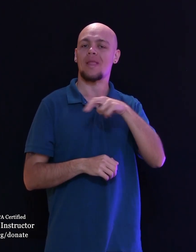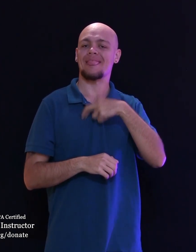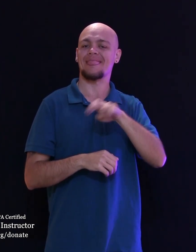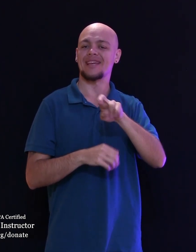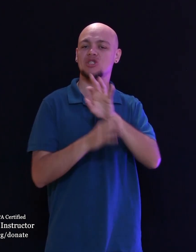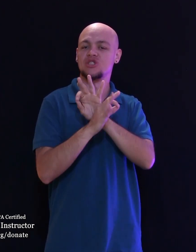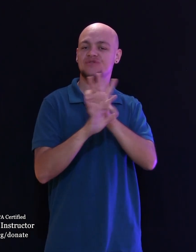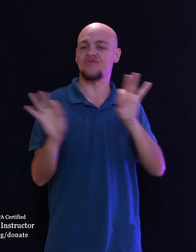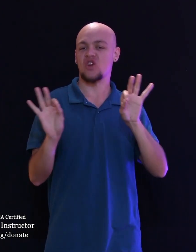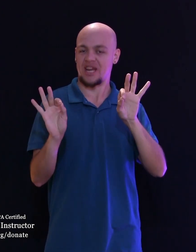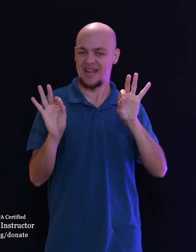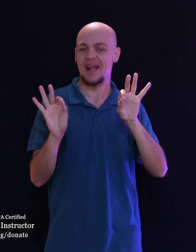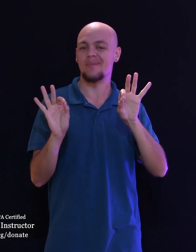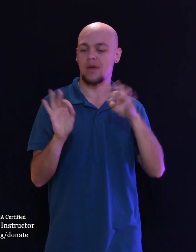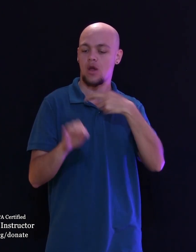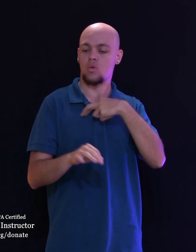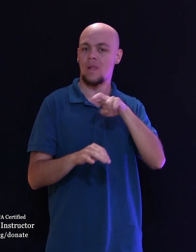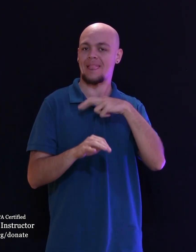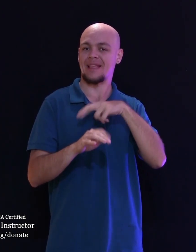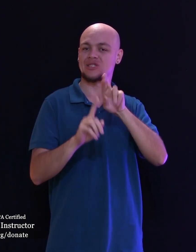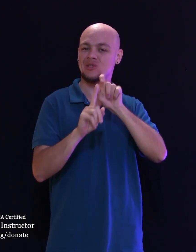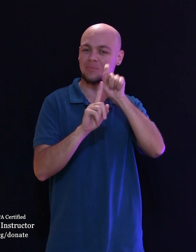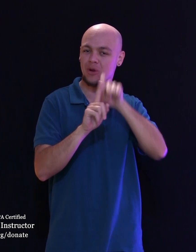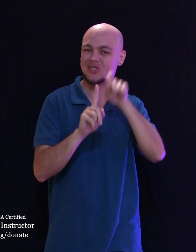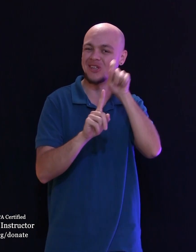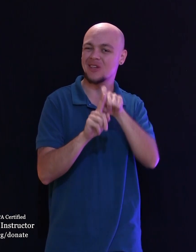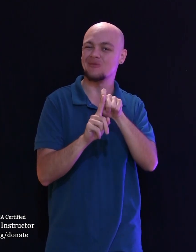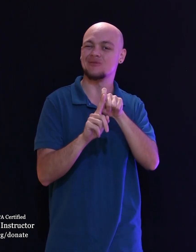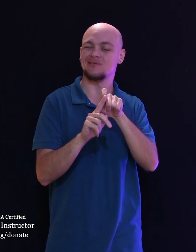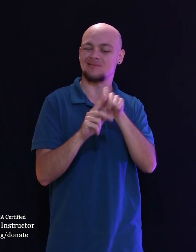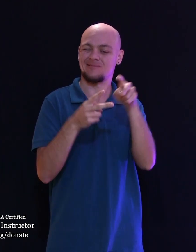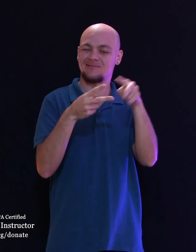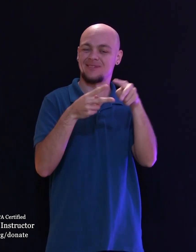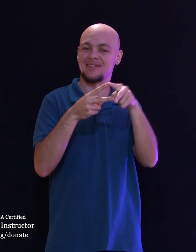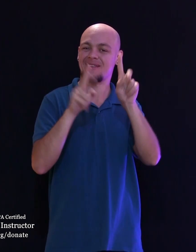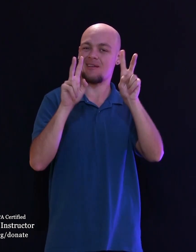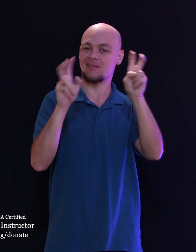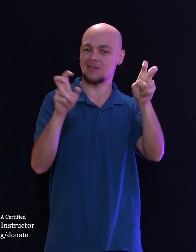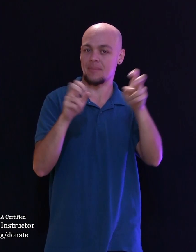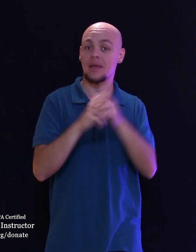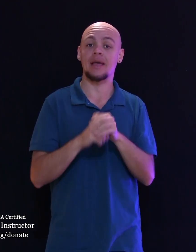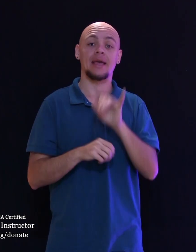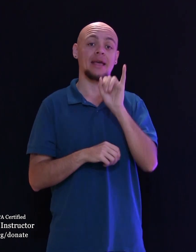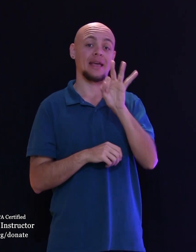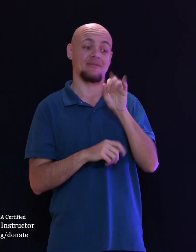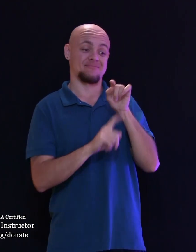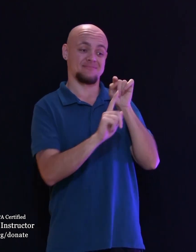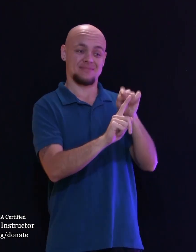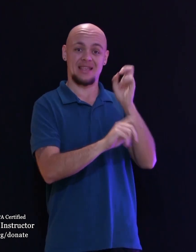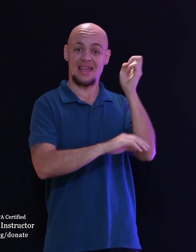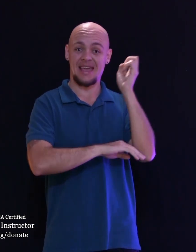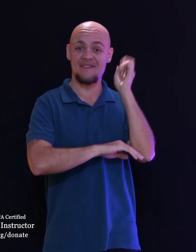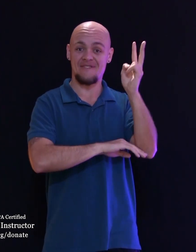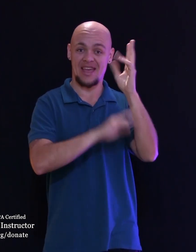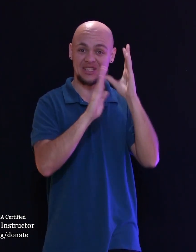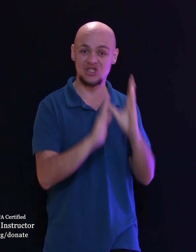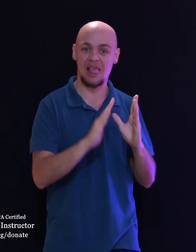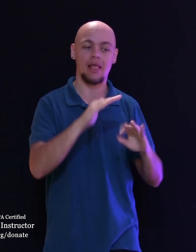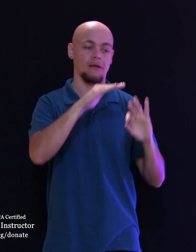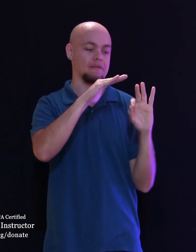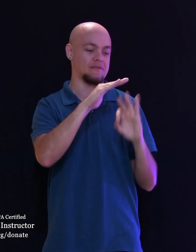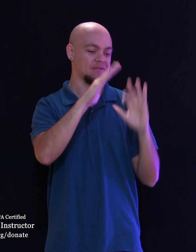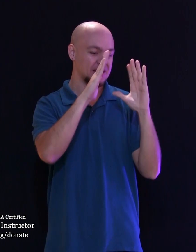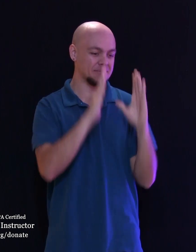today, religious freedom and religious persecution. That seems to be a topic that if you are an evangelical or a fundamentalist, you hear a